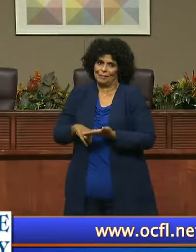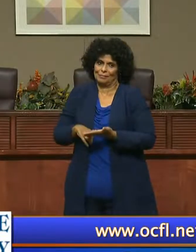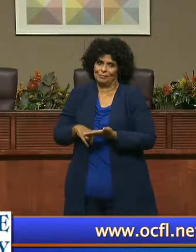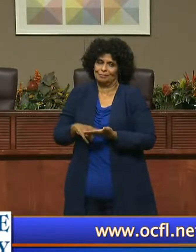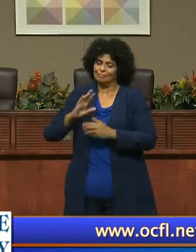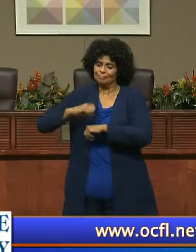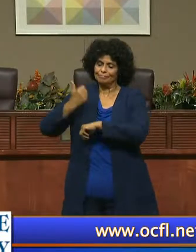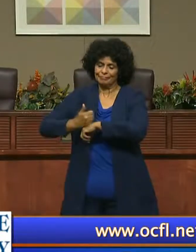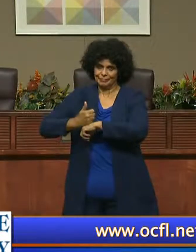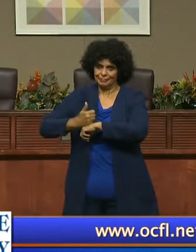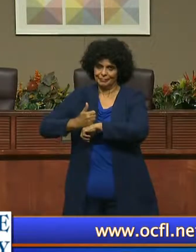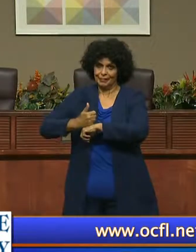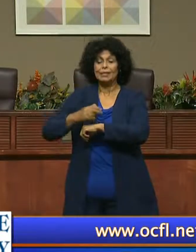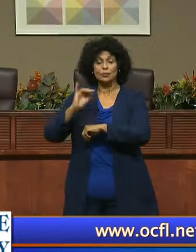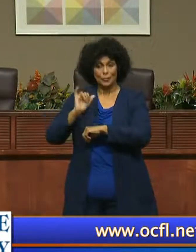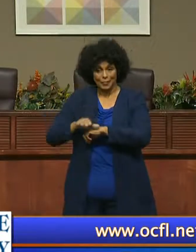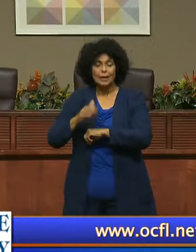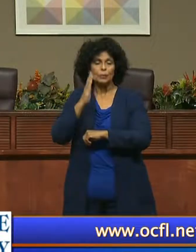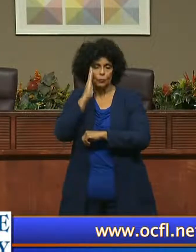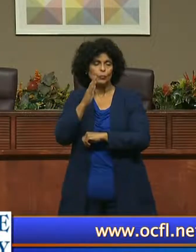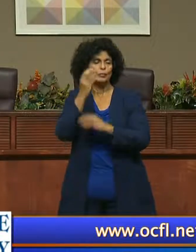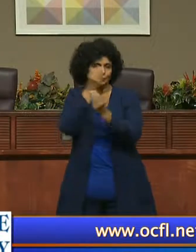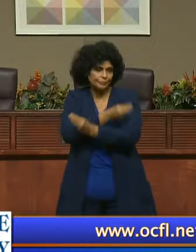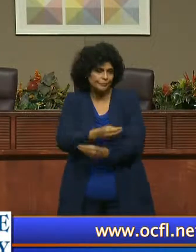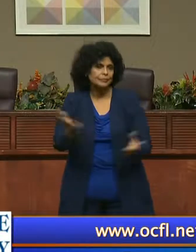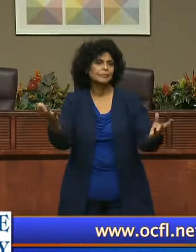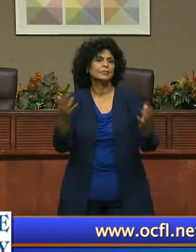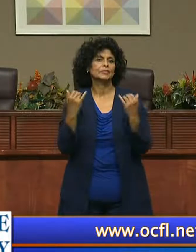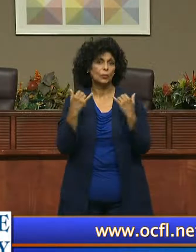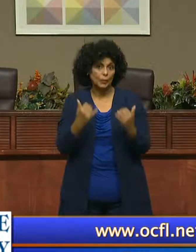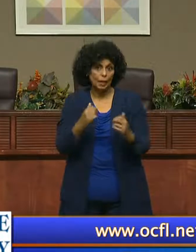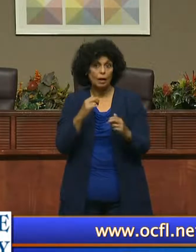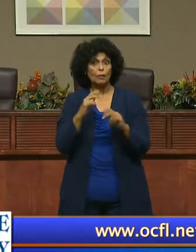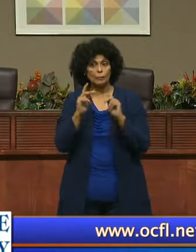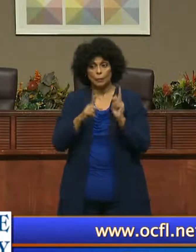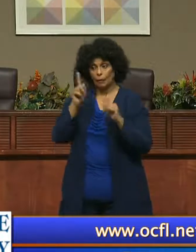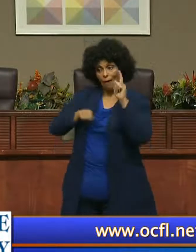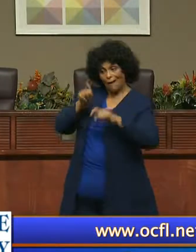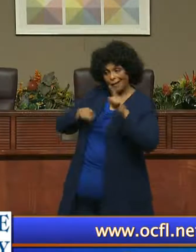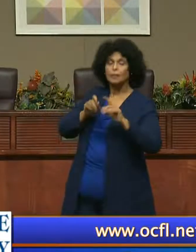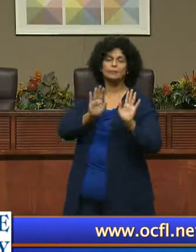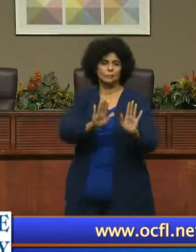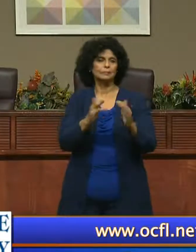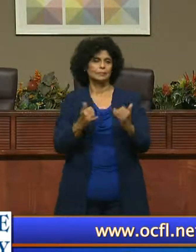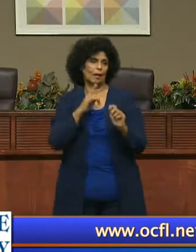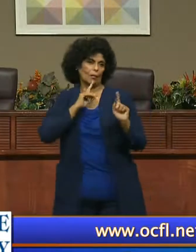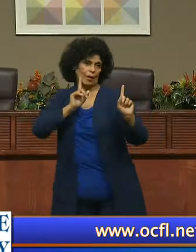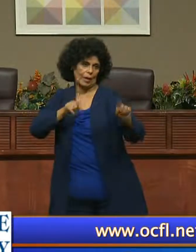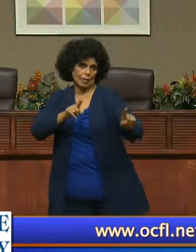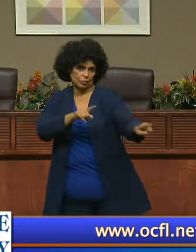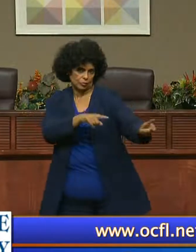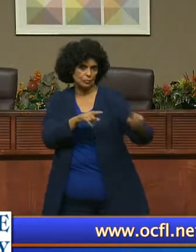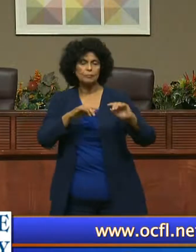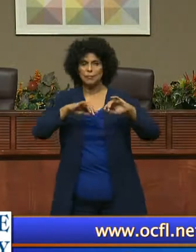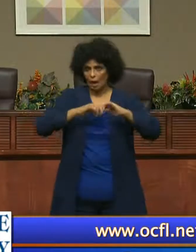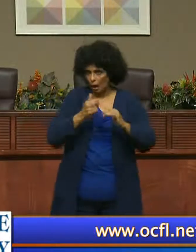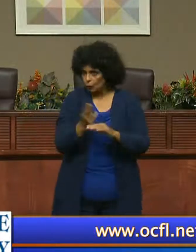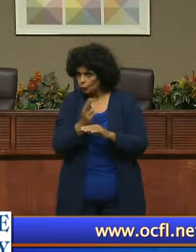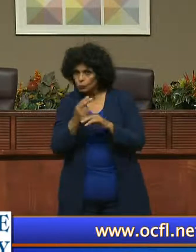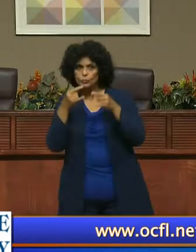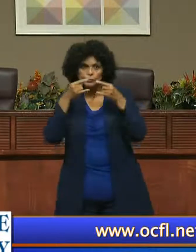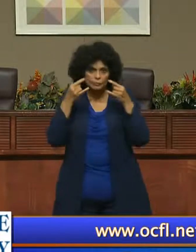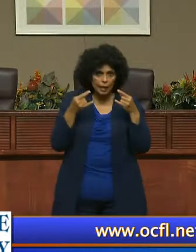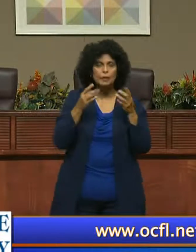now to give our community additional direction regarding the wearing of face masks or facial